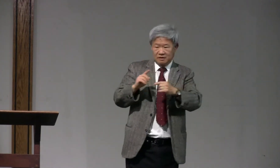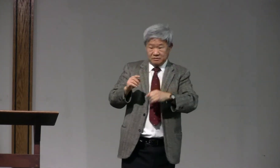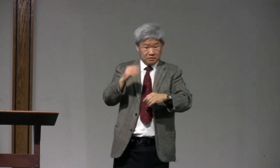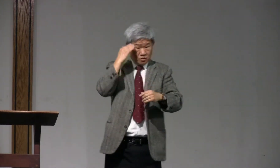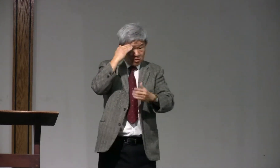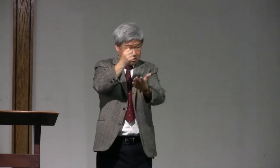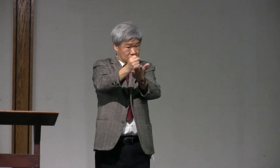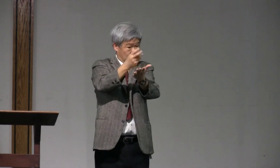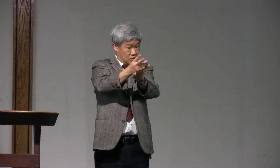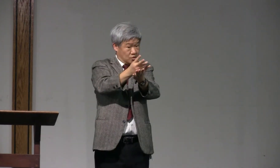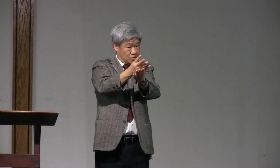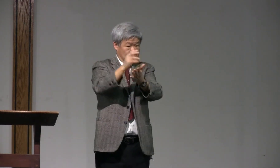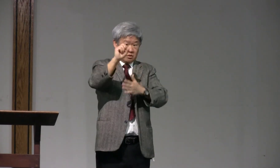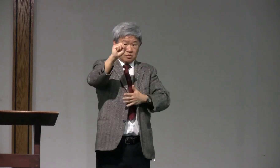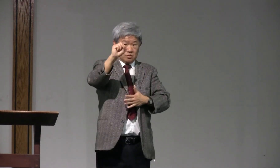It's better to walk with God.